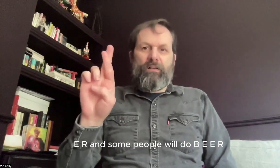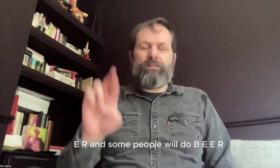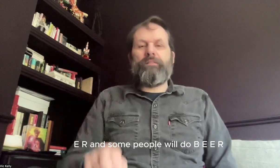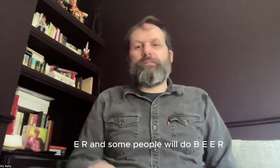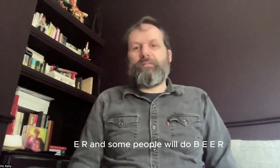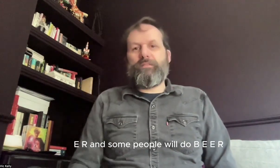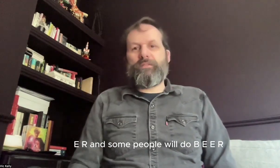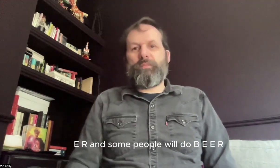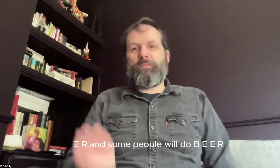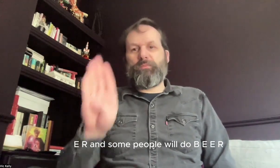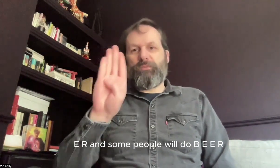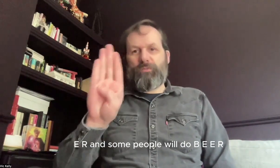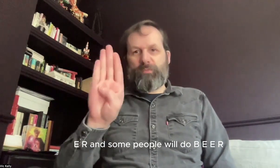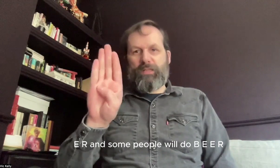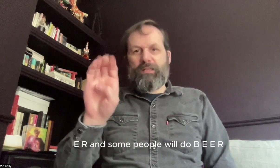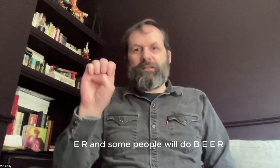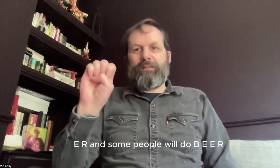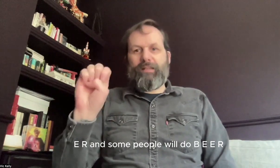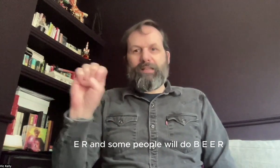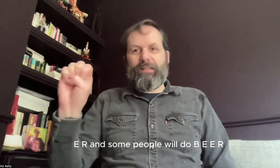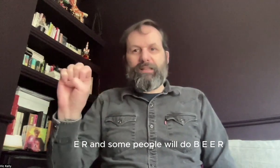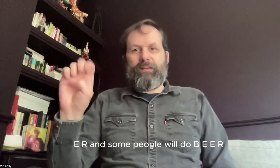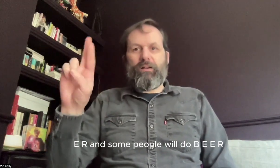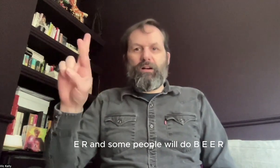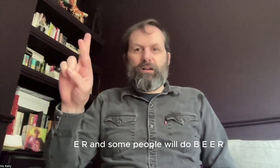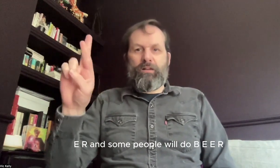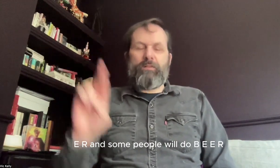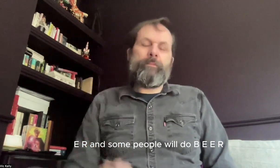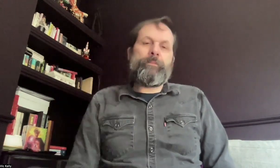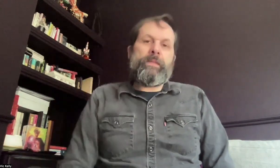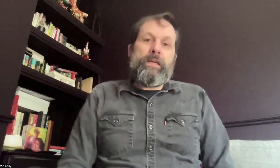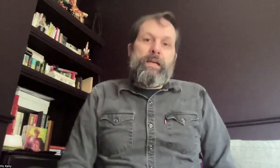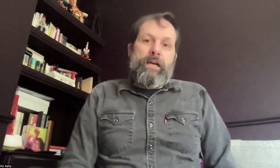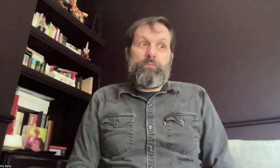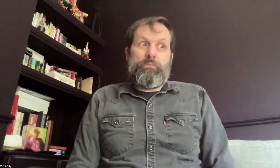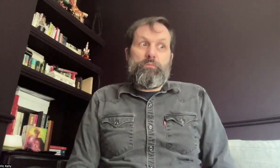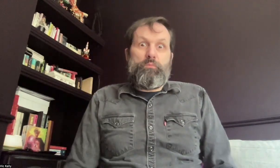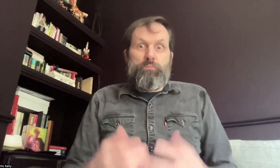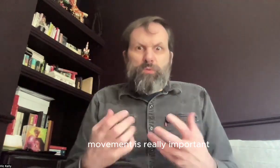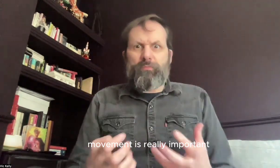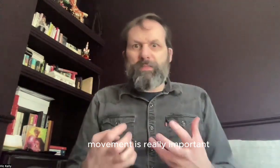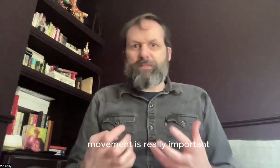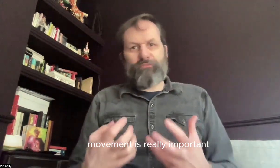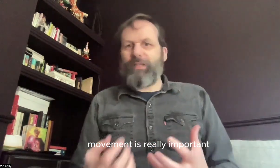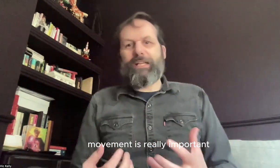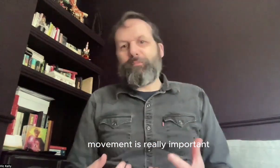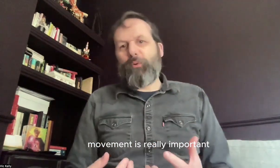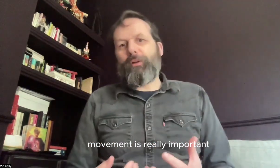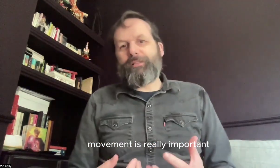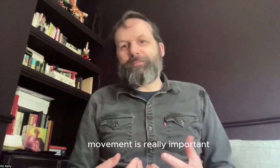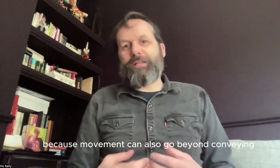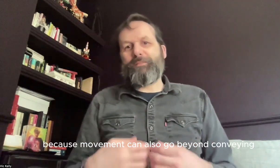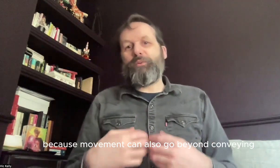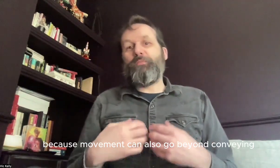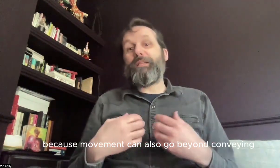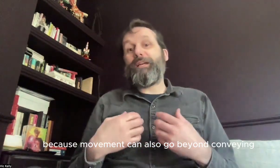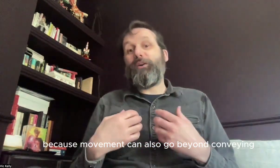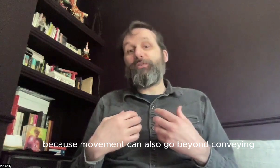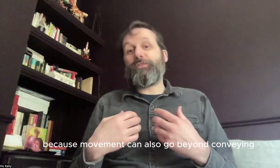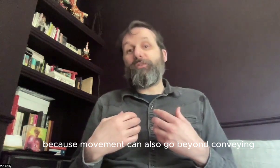B-E-E-R, and some people will do B-E-E-R. Movement is really important because movement can also